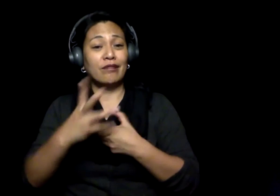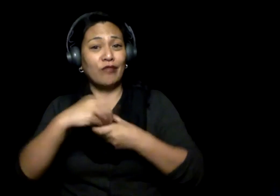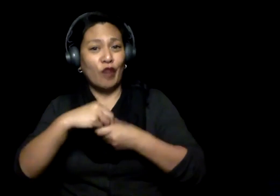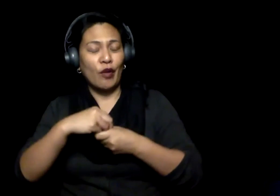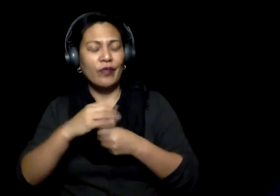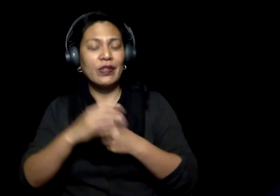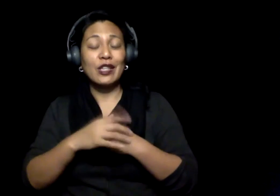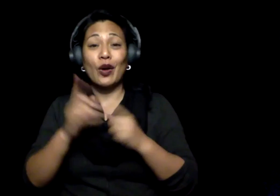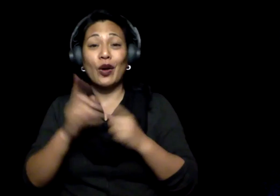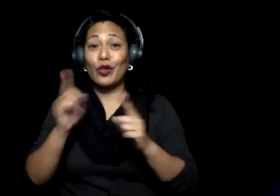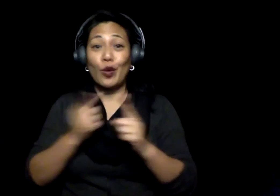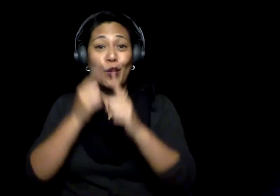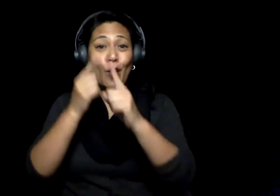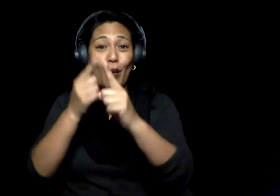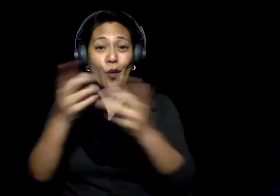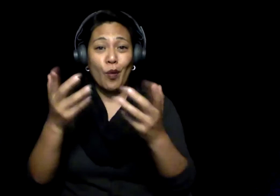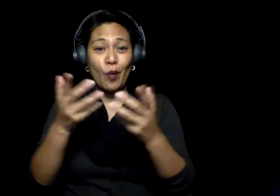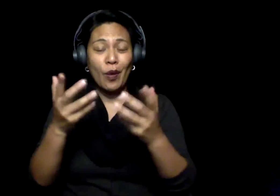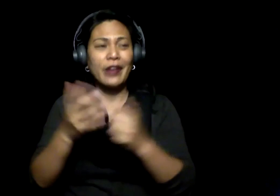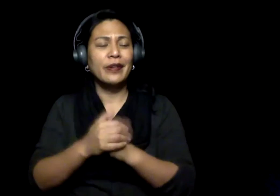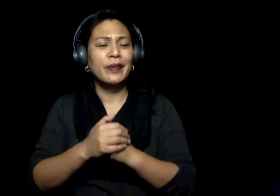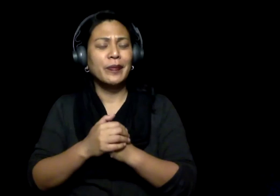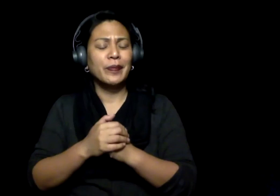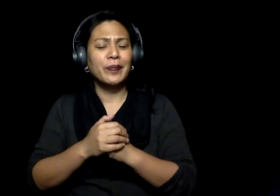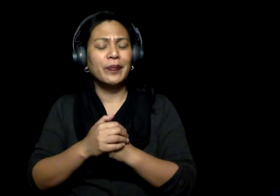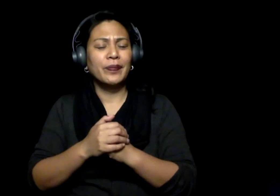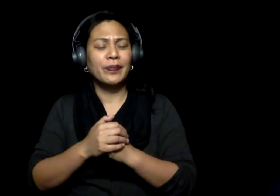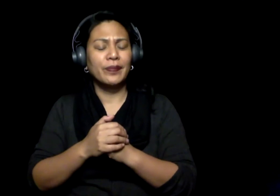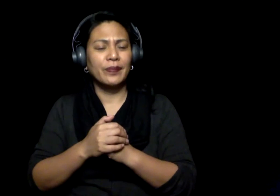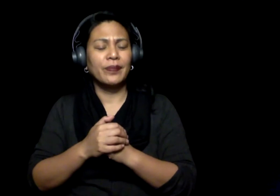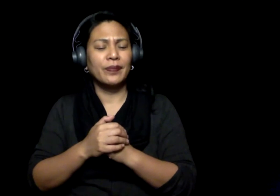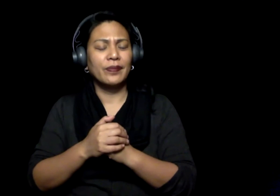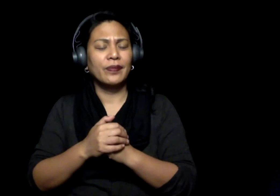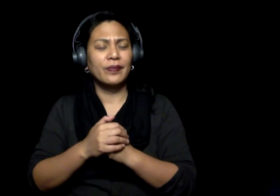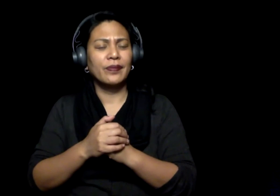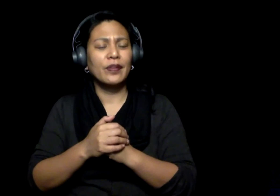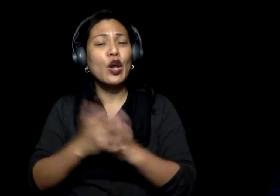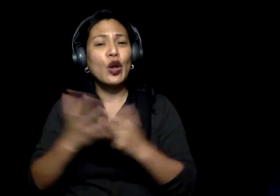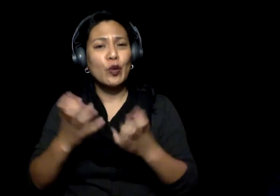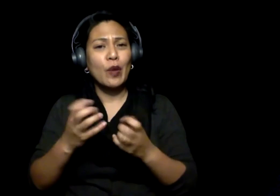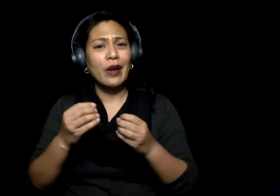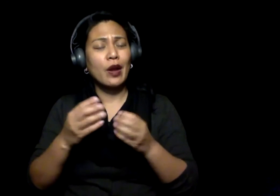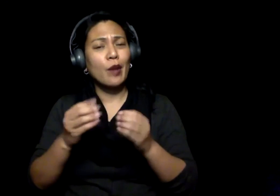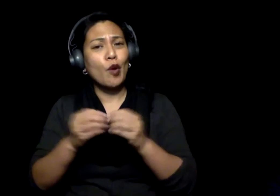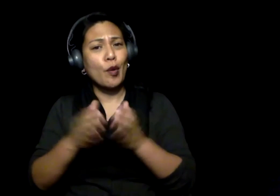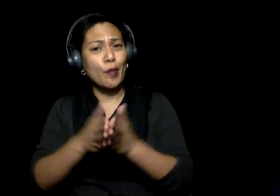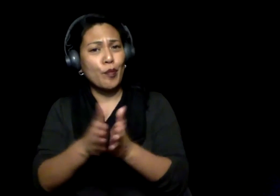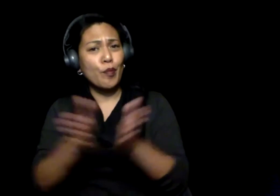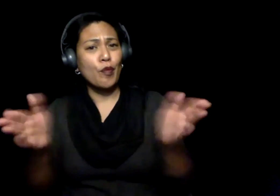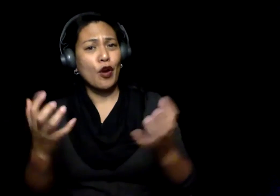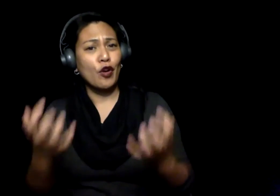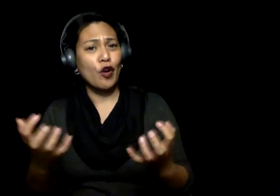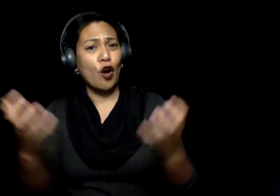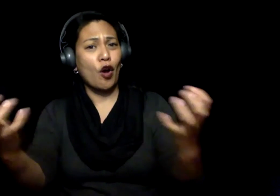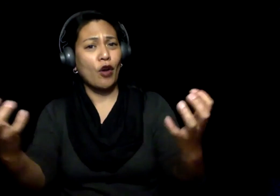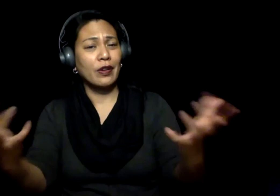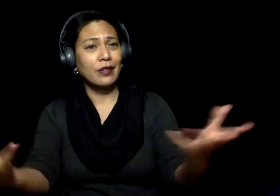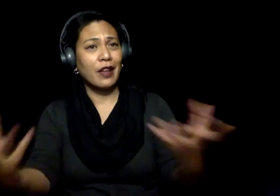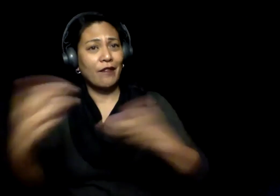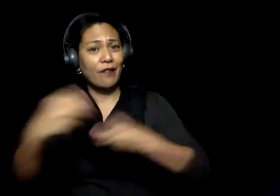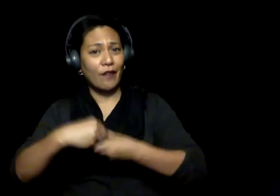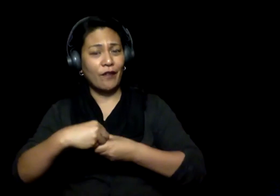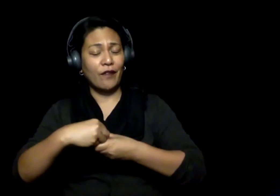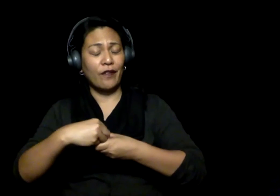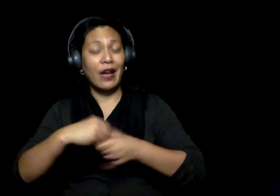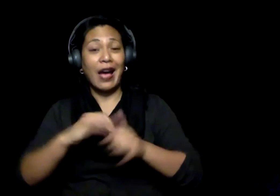this time is to try to engage a broader audience by requesting them